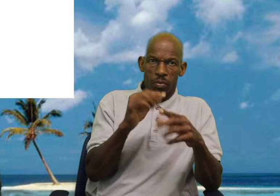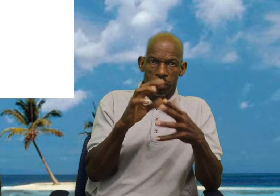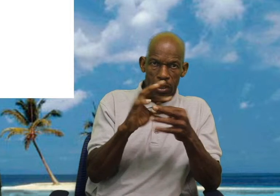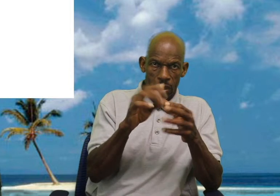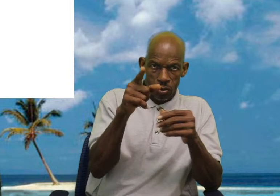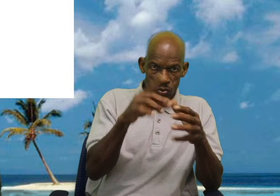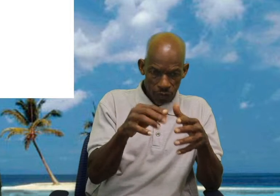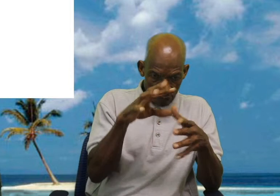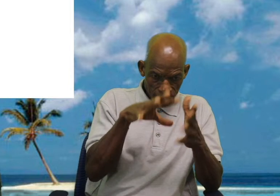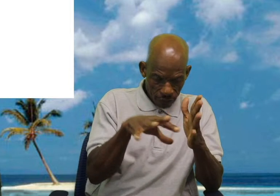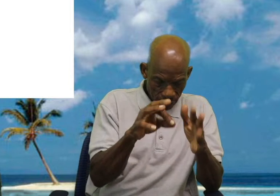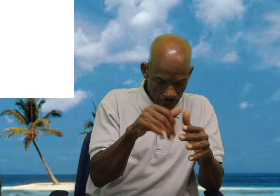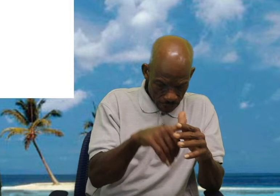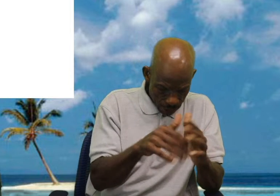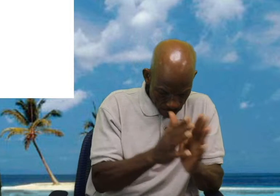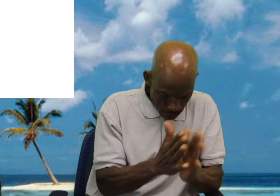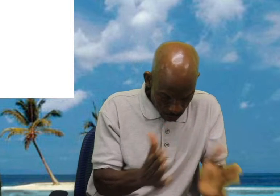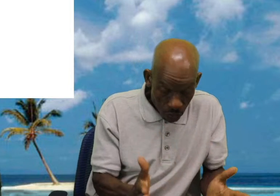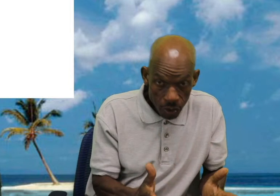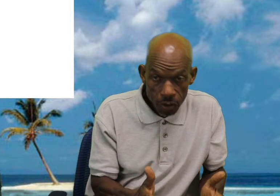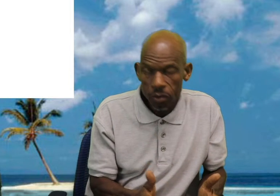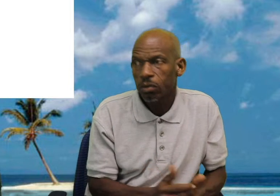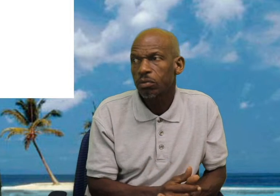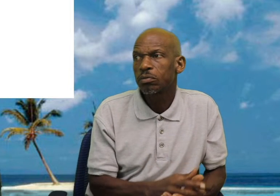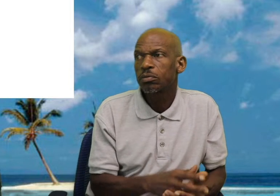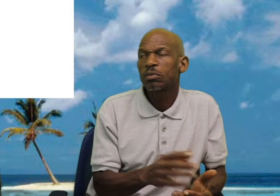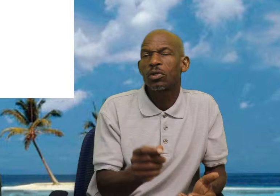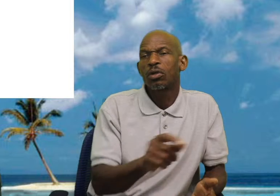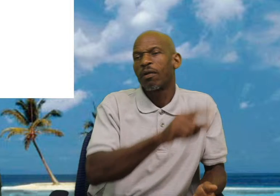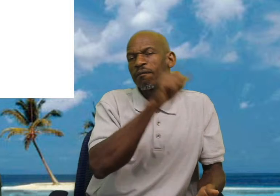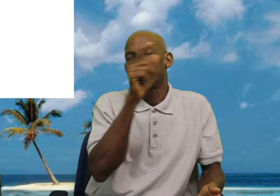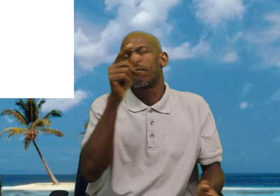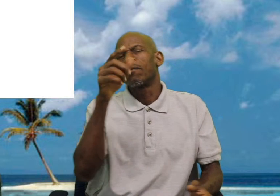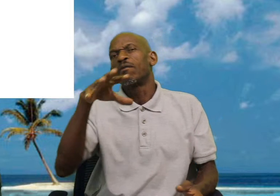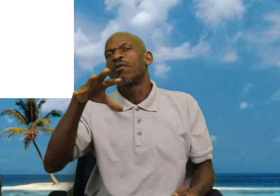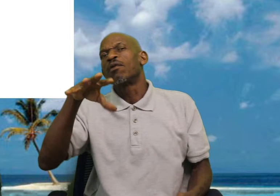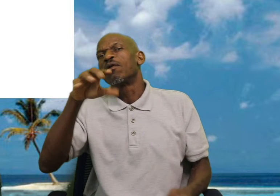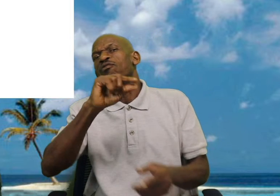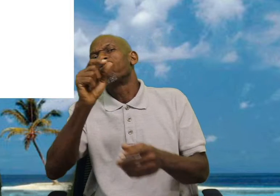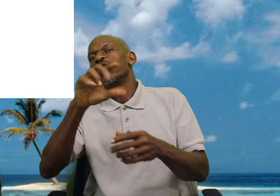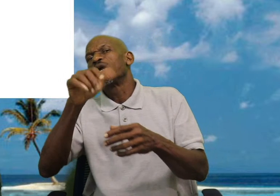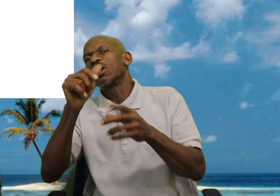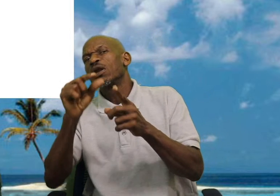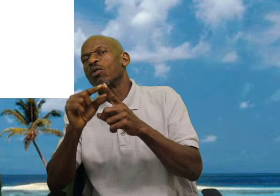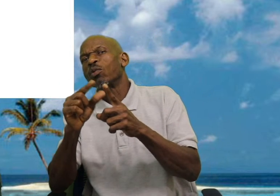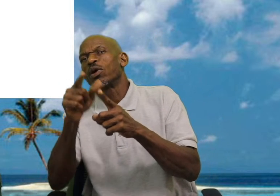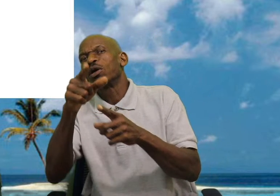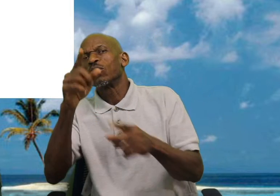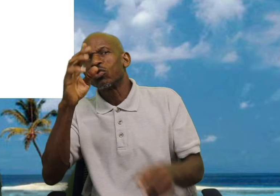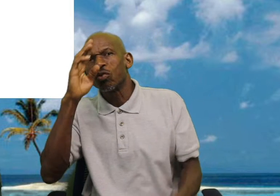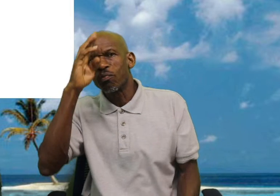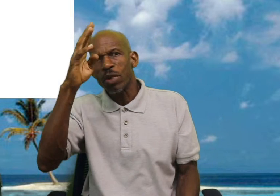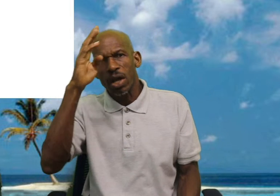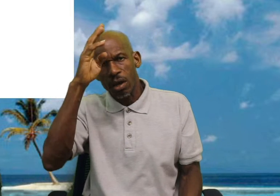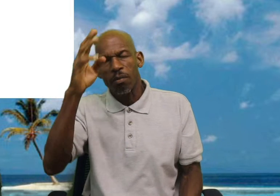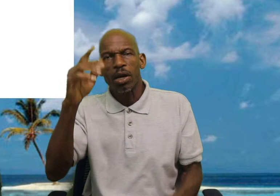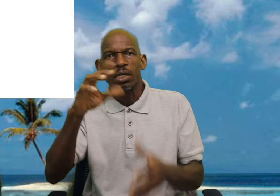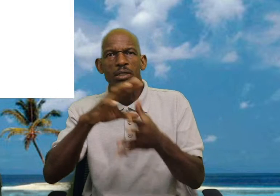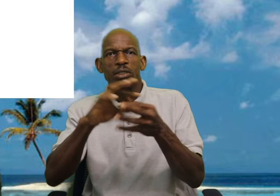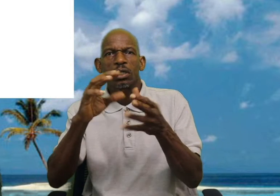word that is a subject to replace this. So you're going the other way. So you're giving me a sentence, but you have to find it.